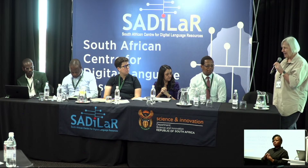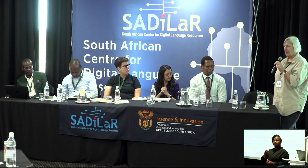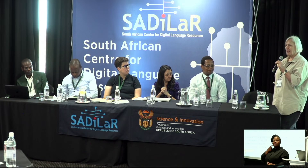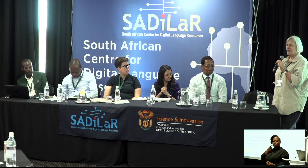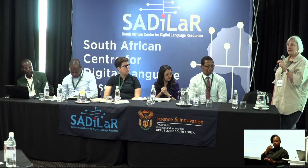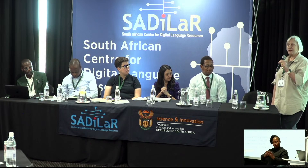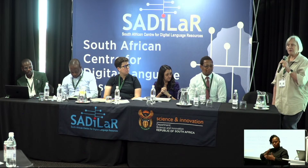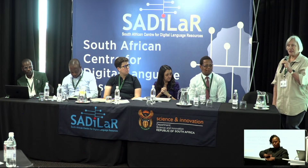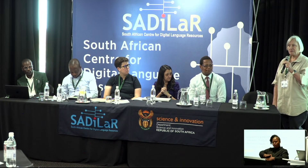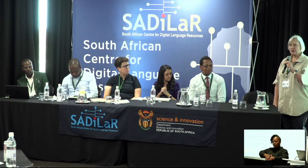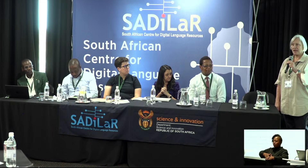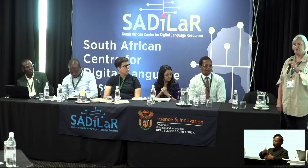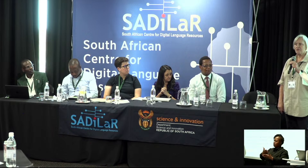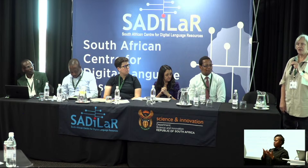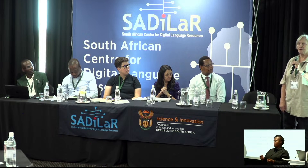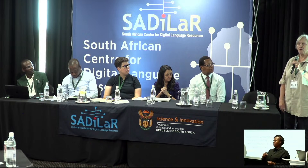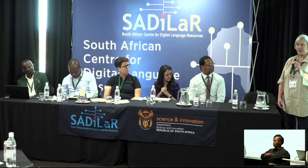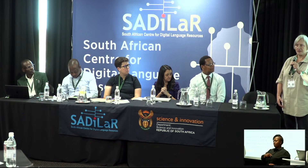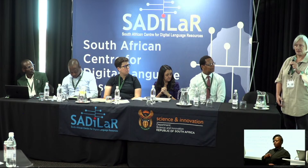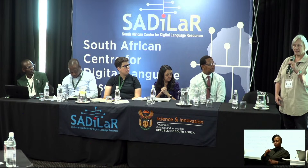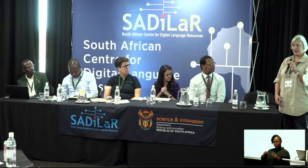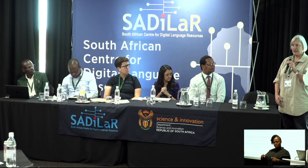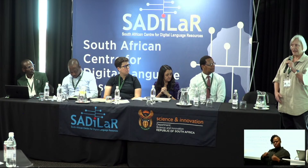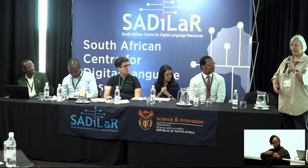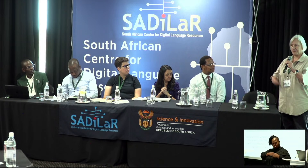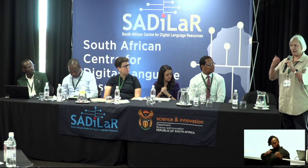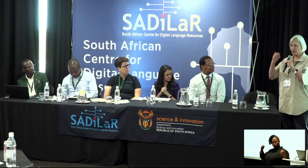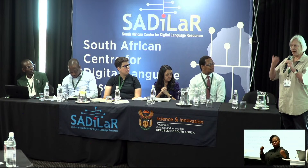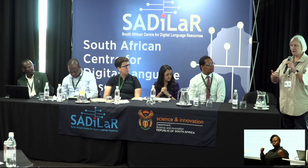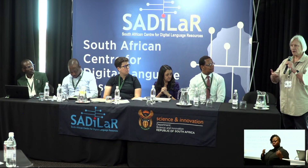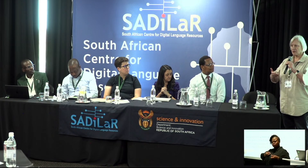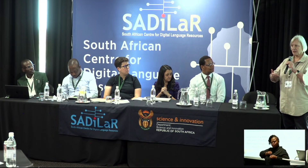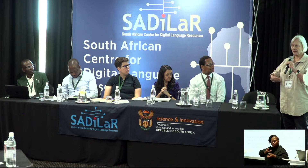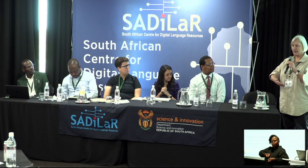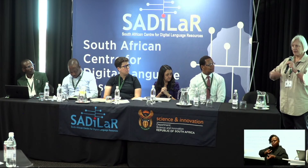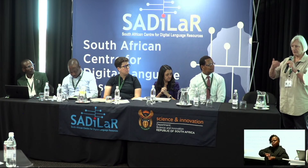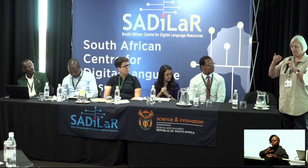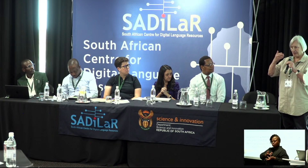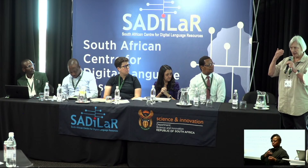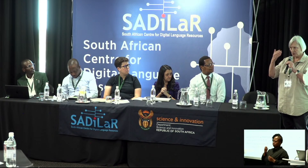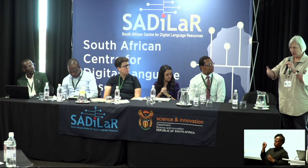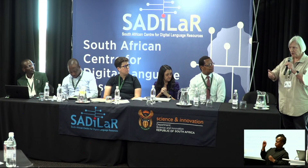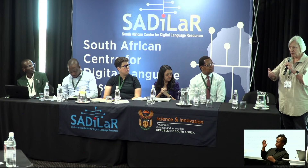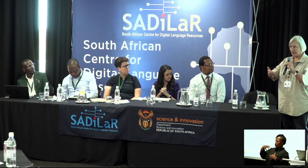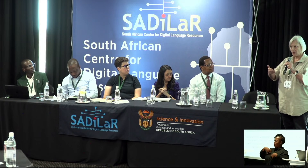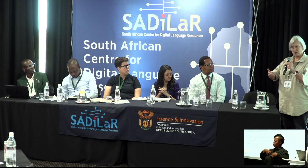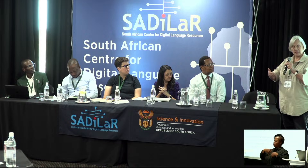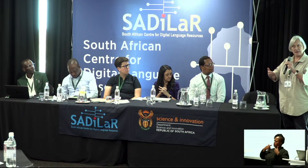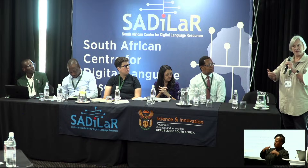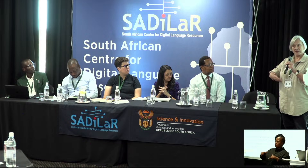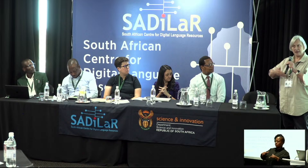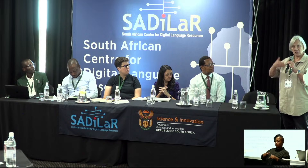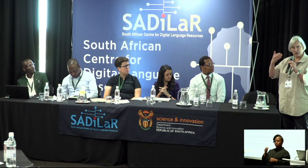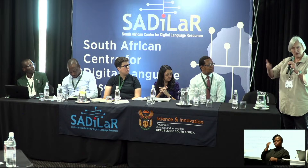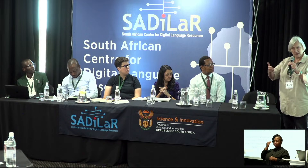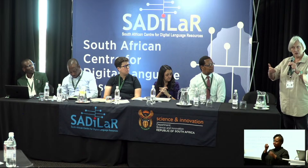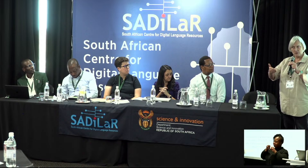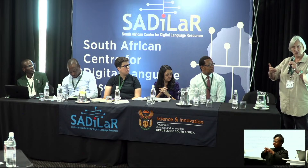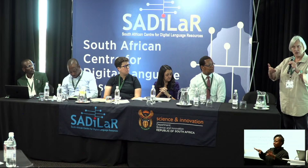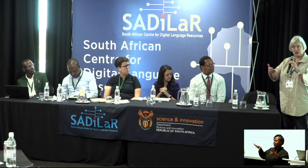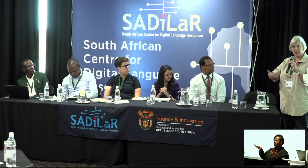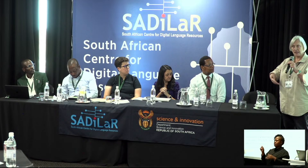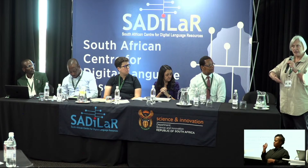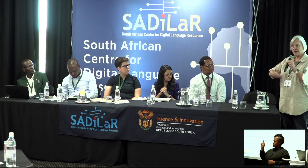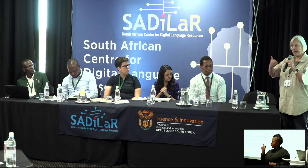one, so that people have a voice and they can write an article, they can expose their content, they can expose